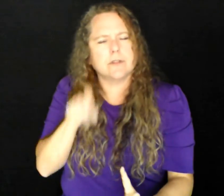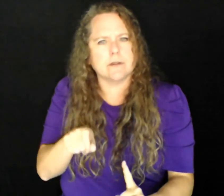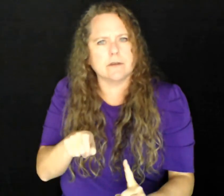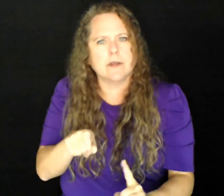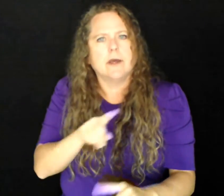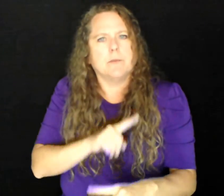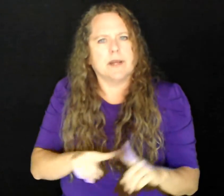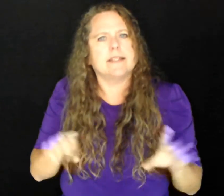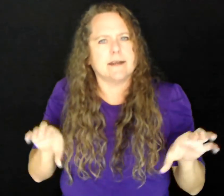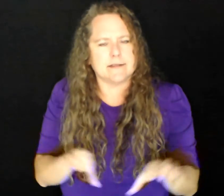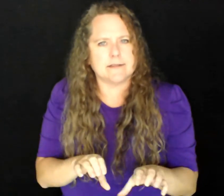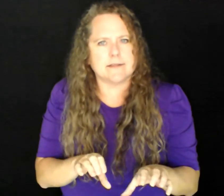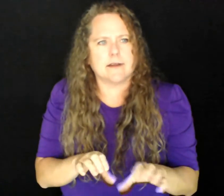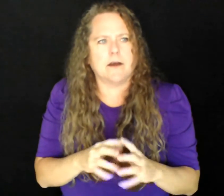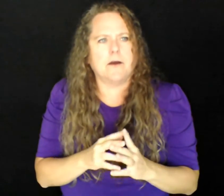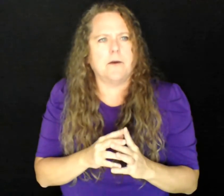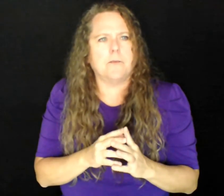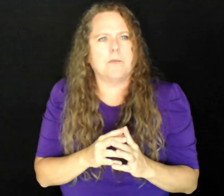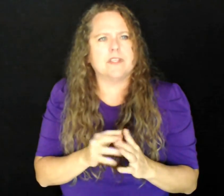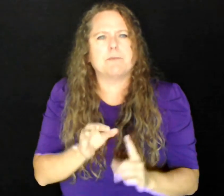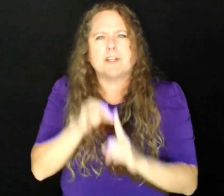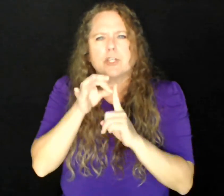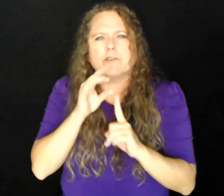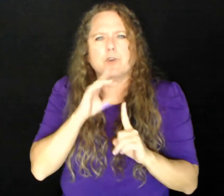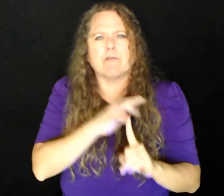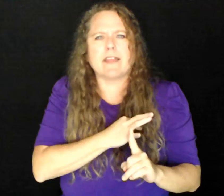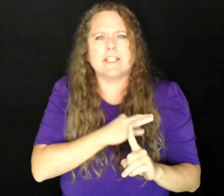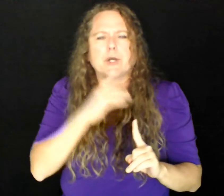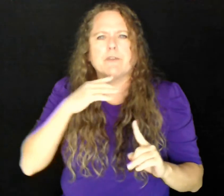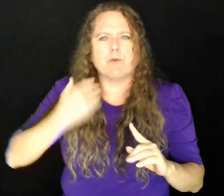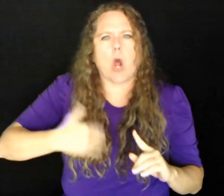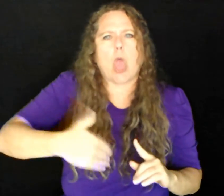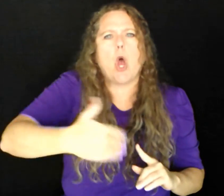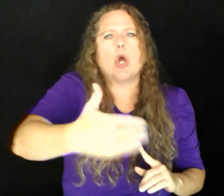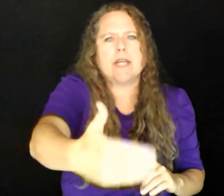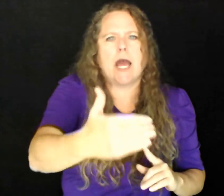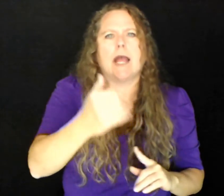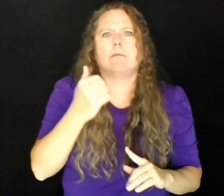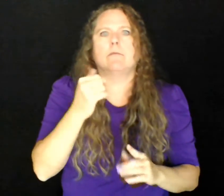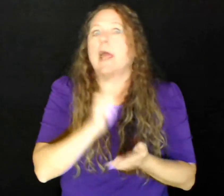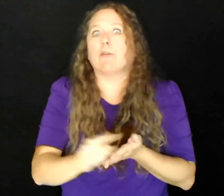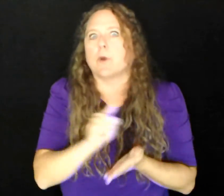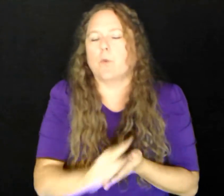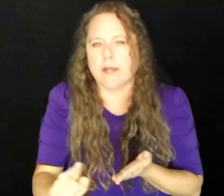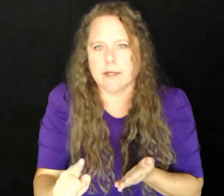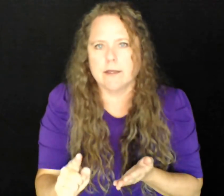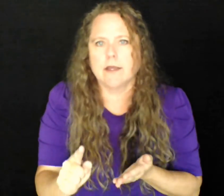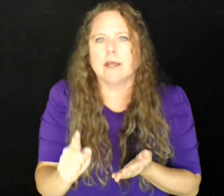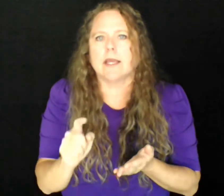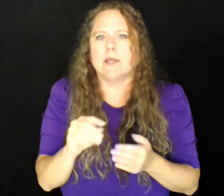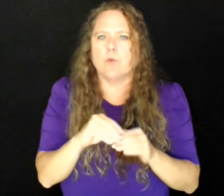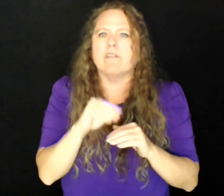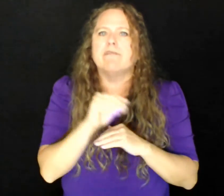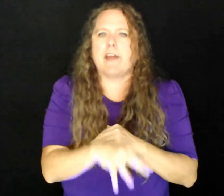shouldn't, but it does. Especially if you're volunteering for a long time, every week, it will